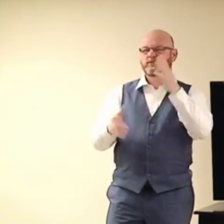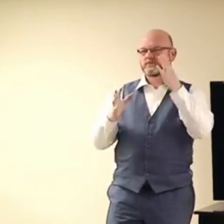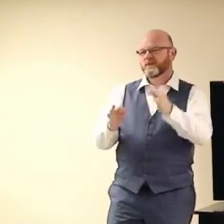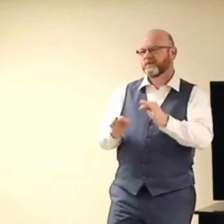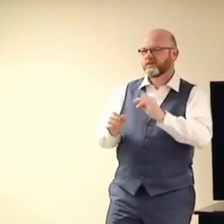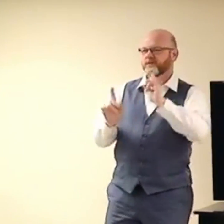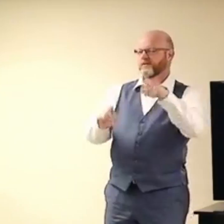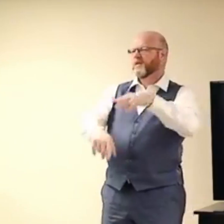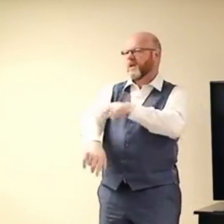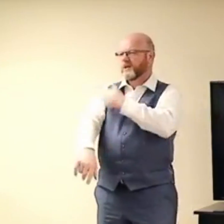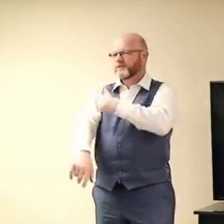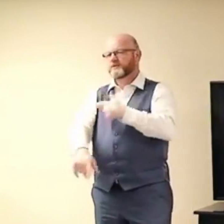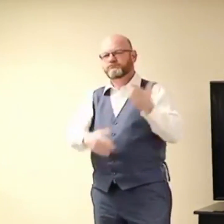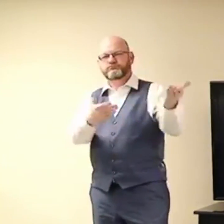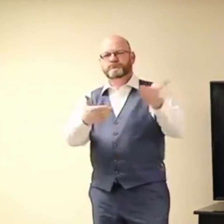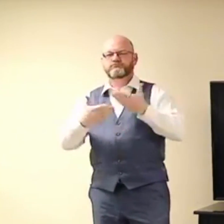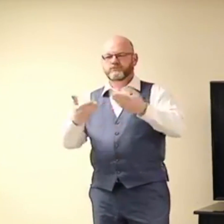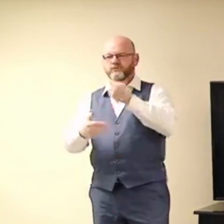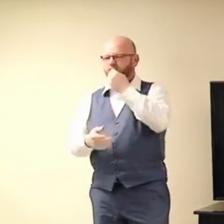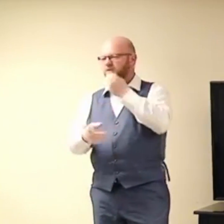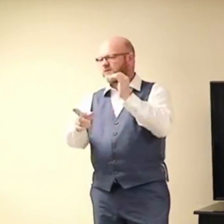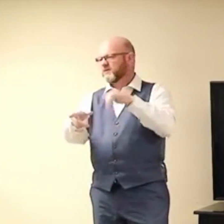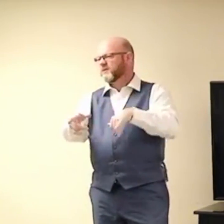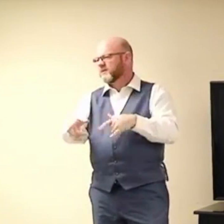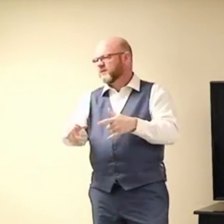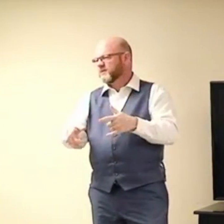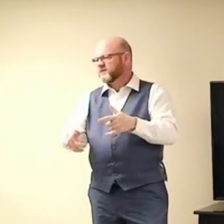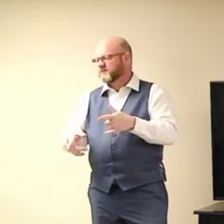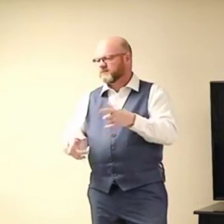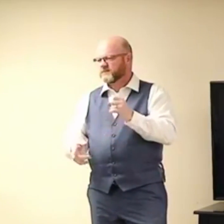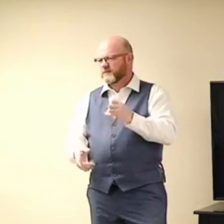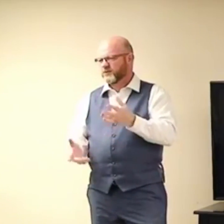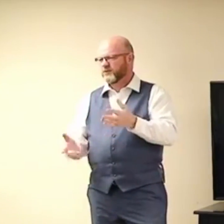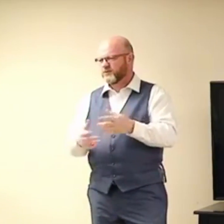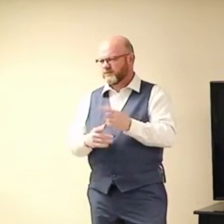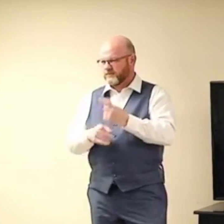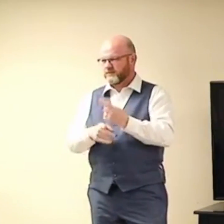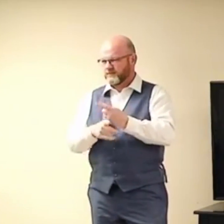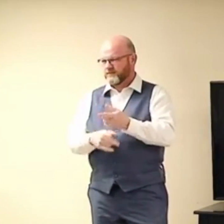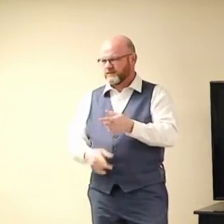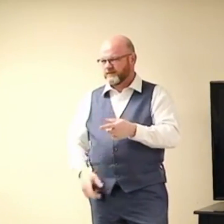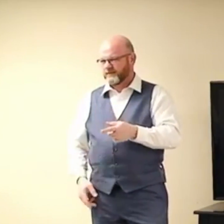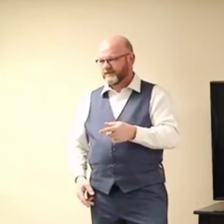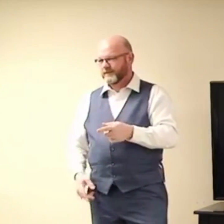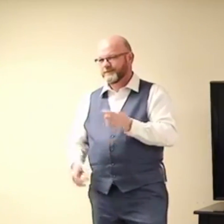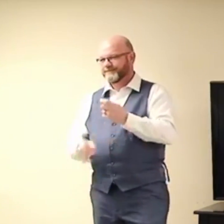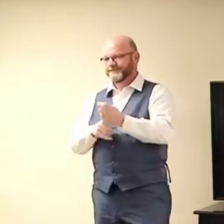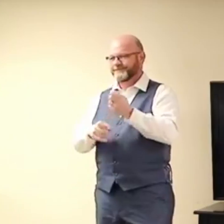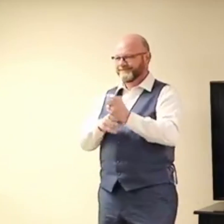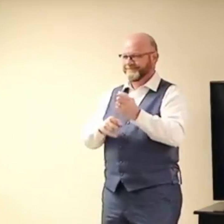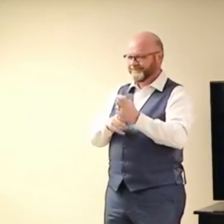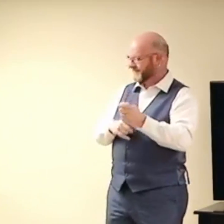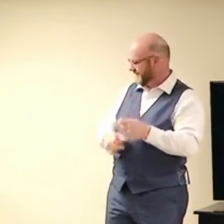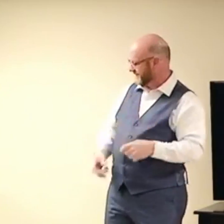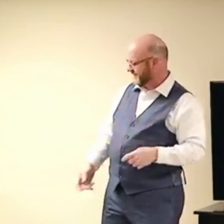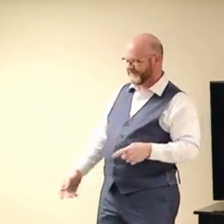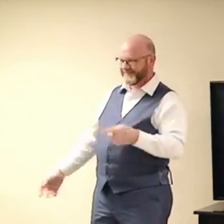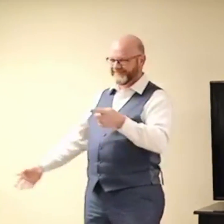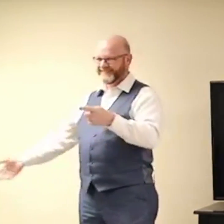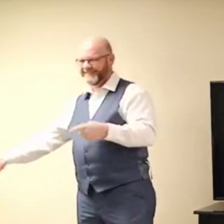it's just because Mom doesn't want to cook. So she had herself sent to the hospital so she could get